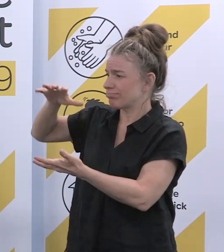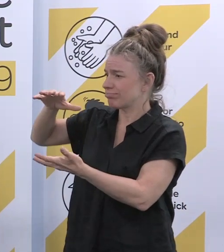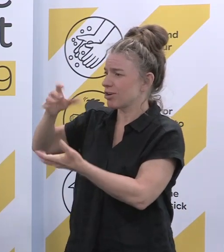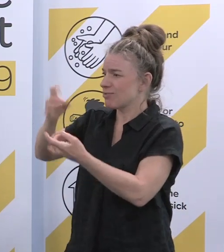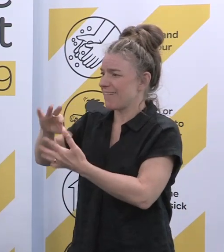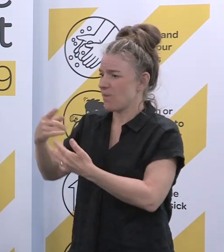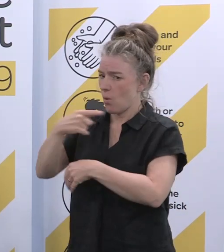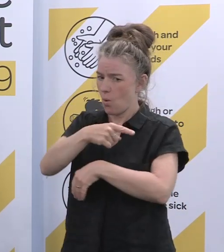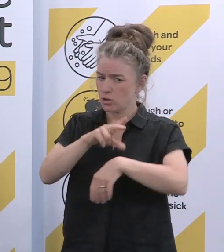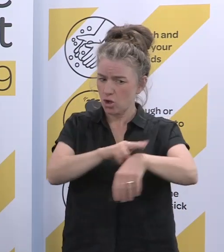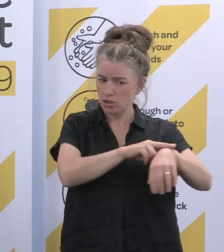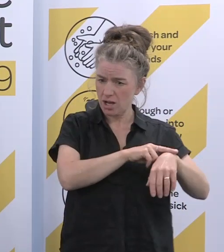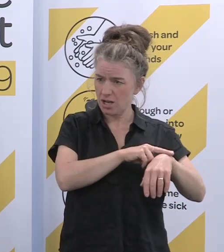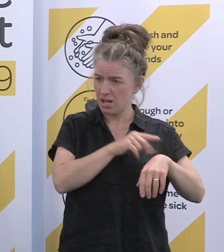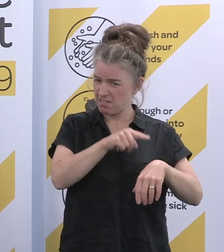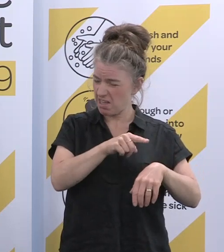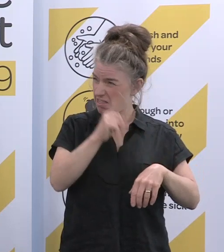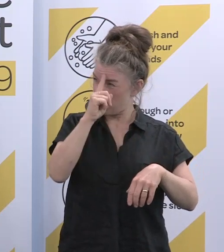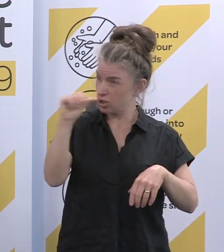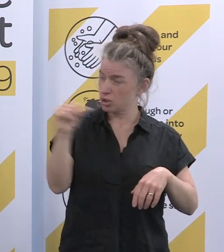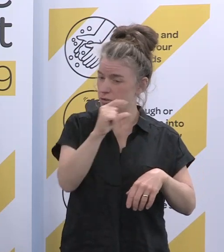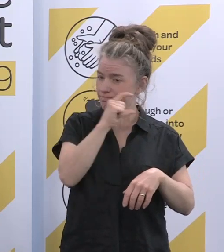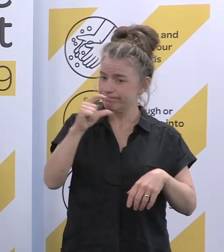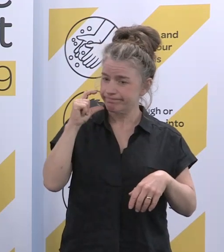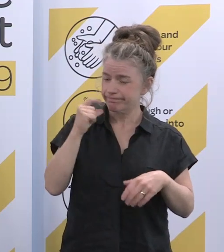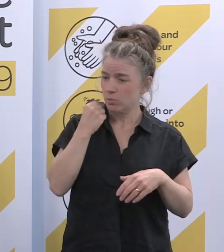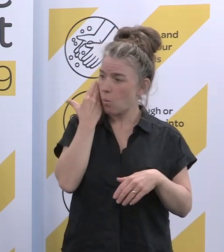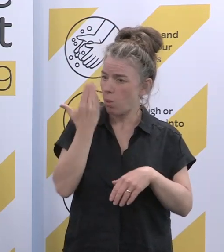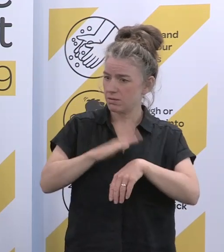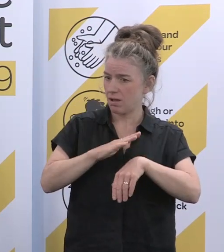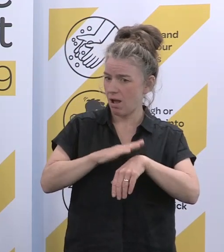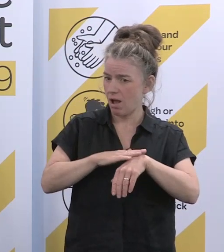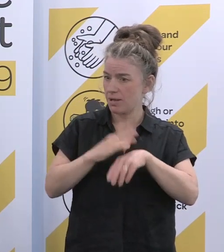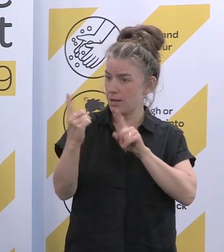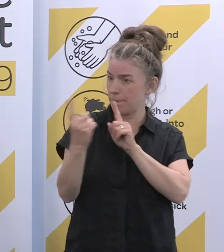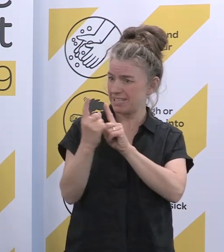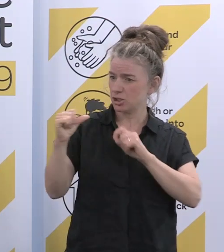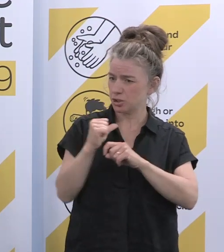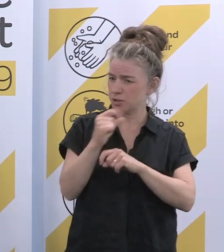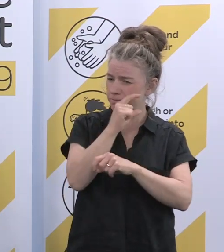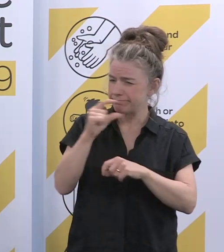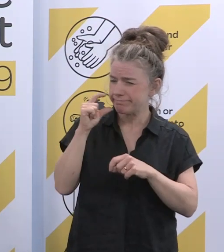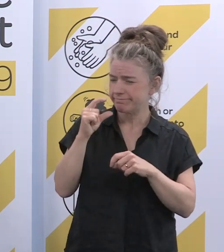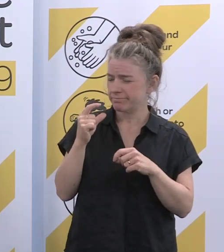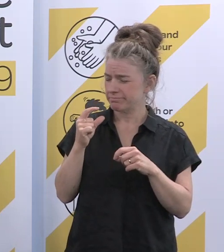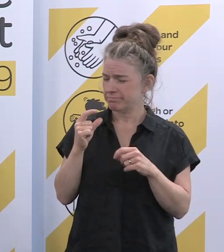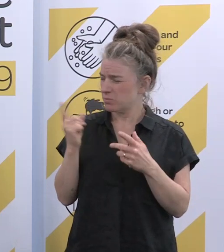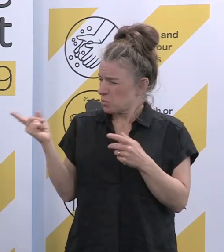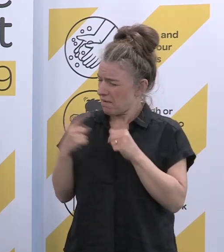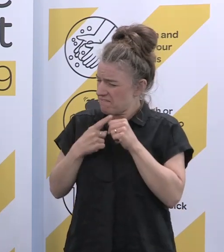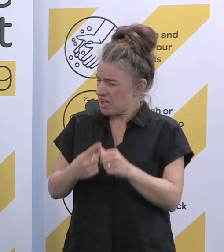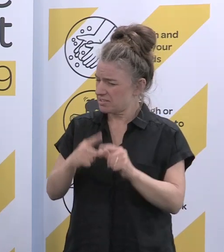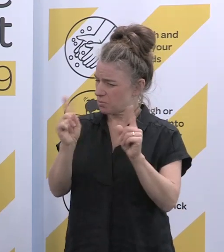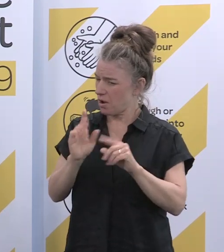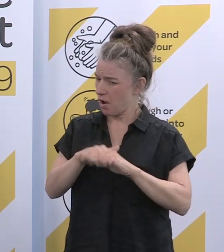wearing protective equipment for all consults, for general things that aren't going through the phone lines, or, what's your advice? Where is that at?